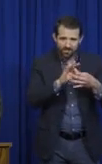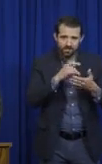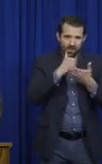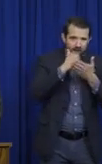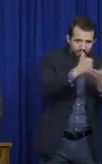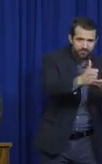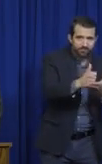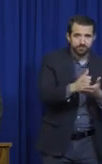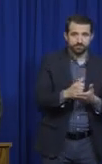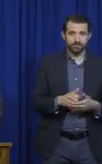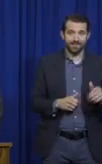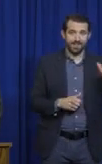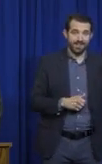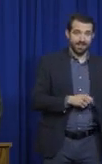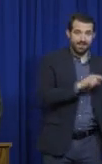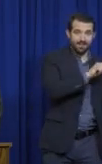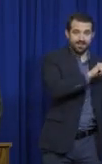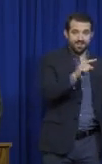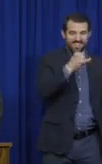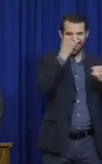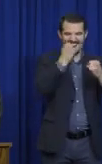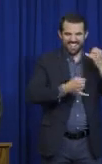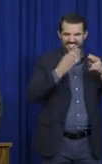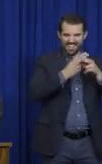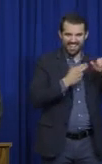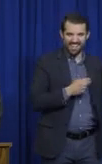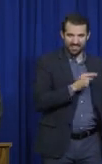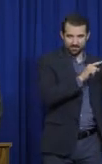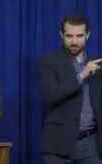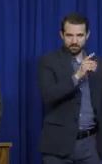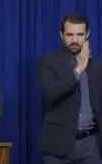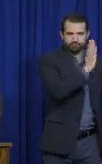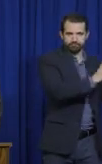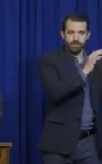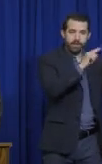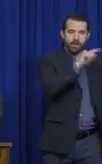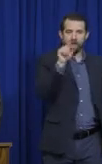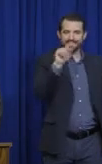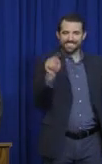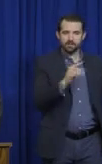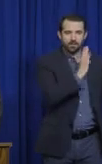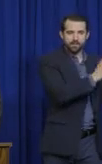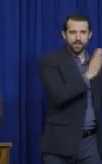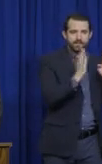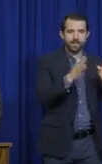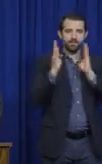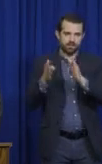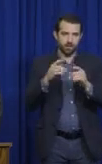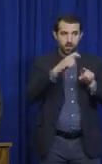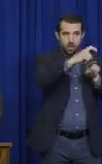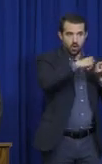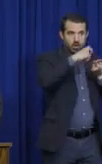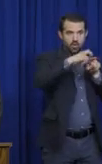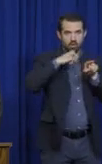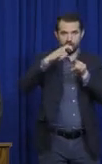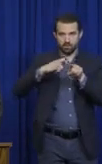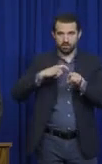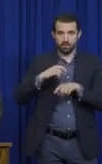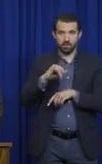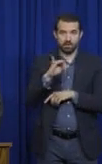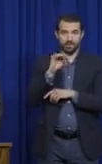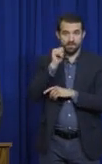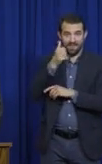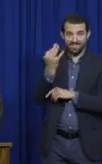schedule for filing once the application period opens at 8 a.m. on Friday. Starting